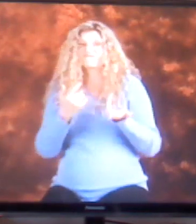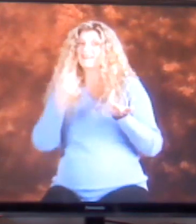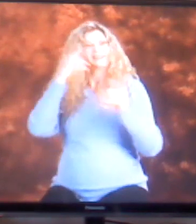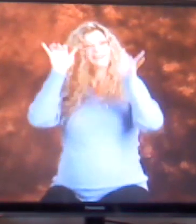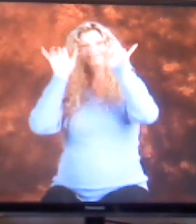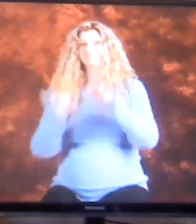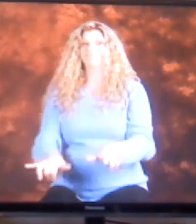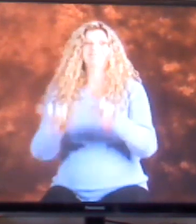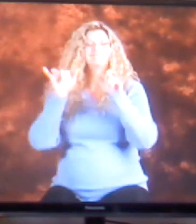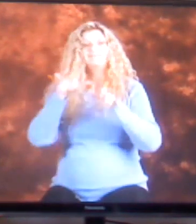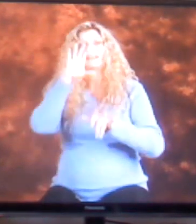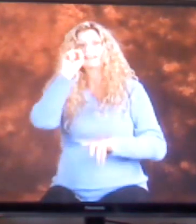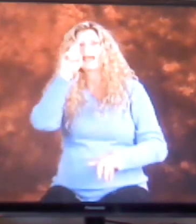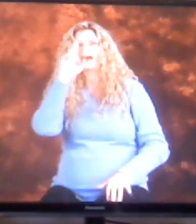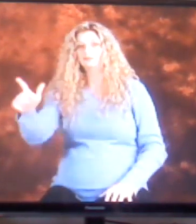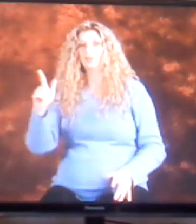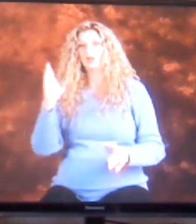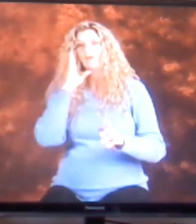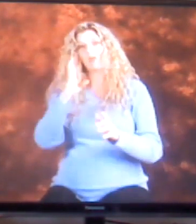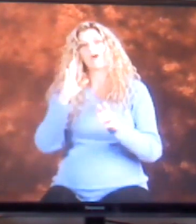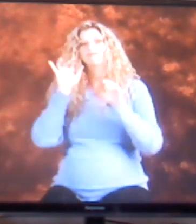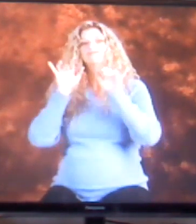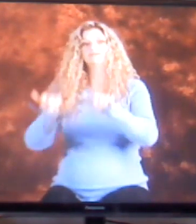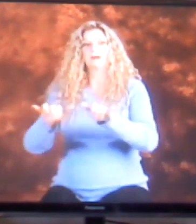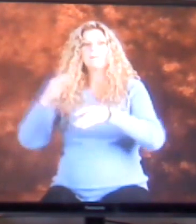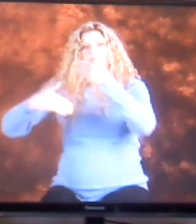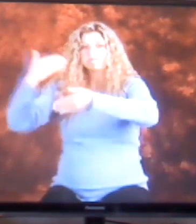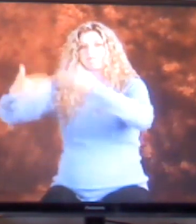But really, in the future, I think it's going to stay the same for a little while.